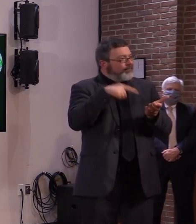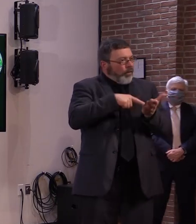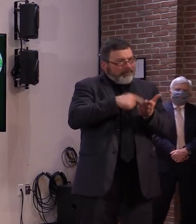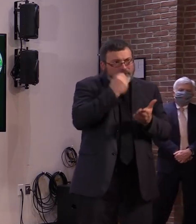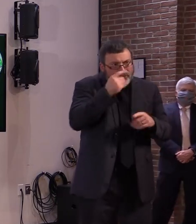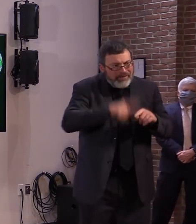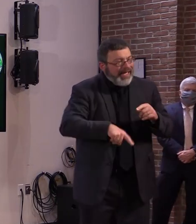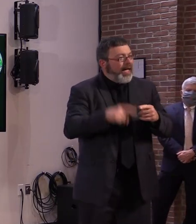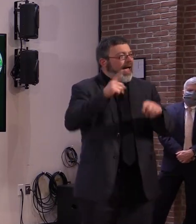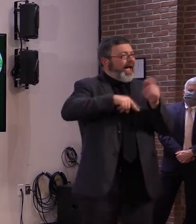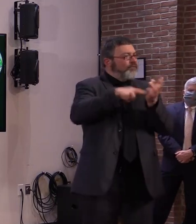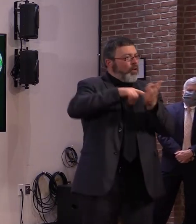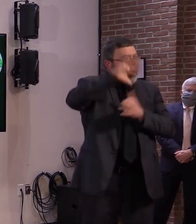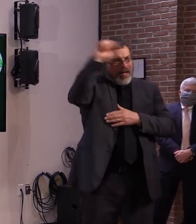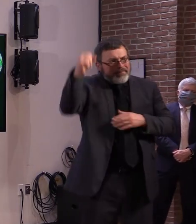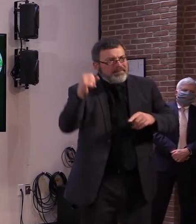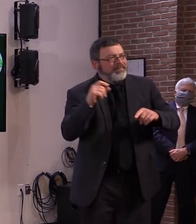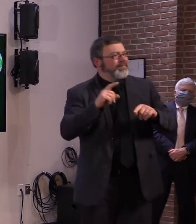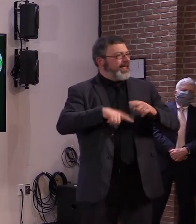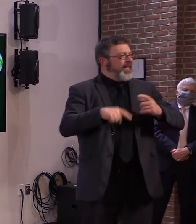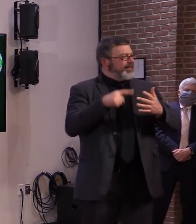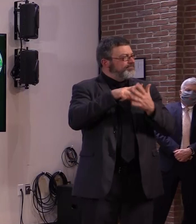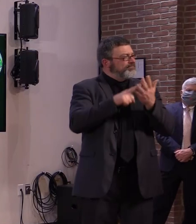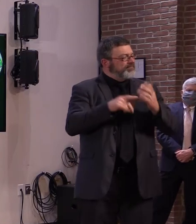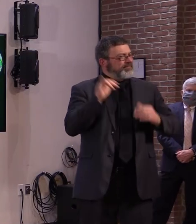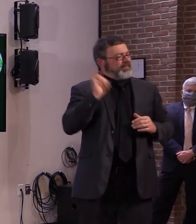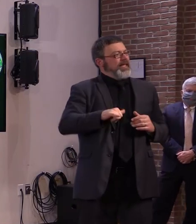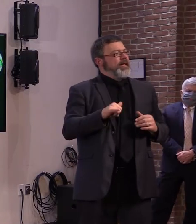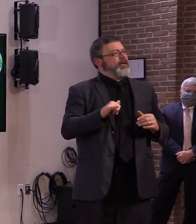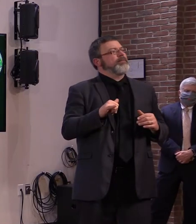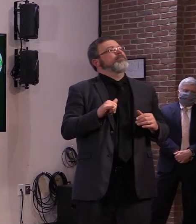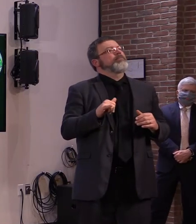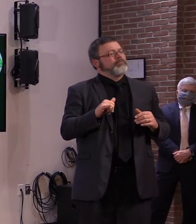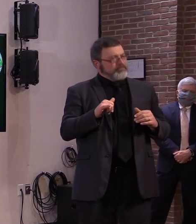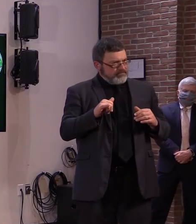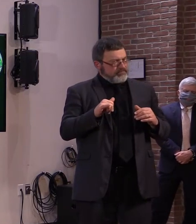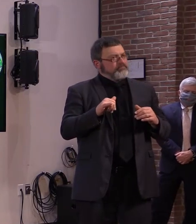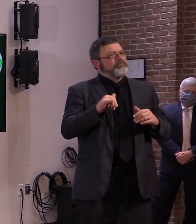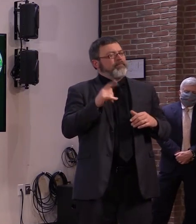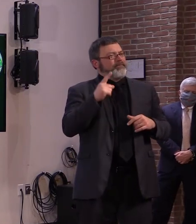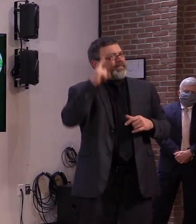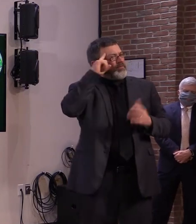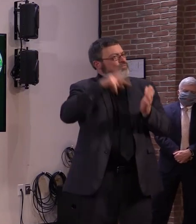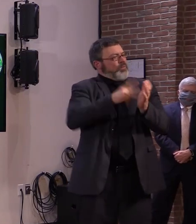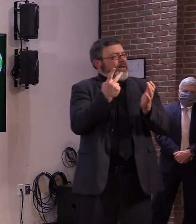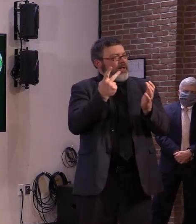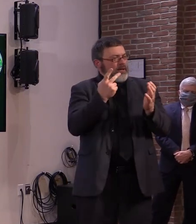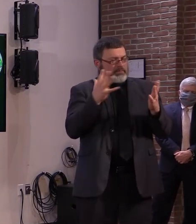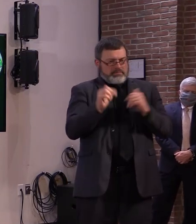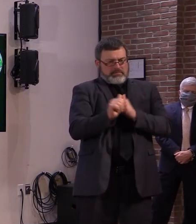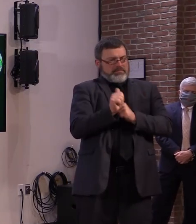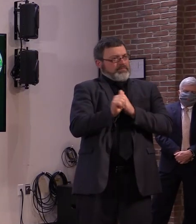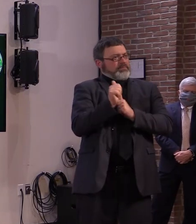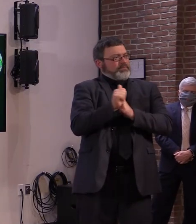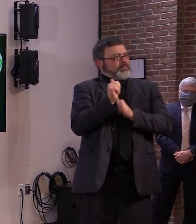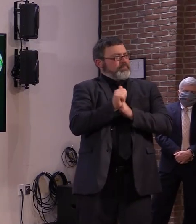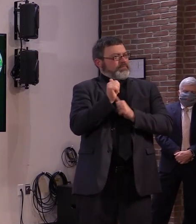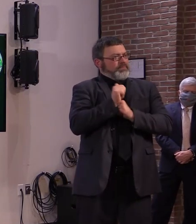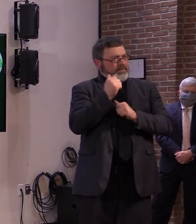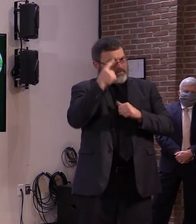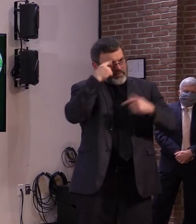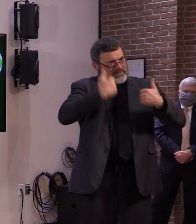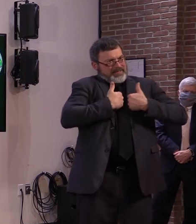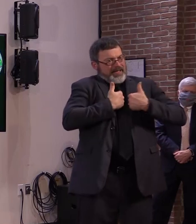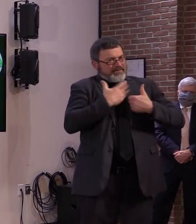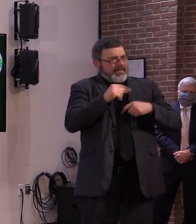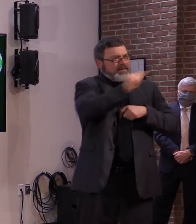COVID-19 has forced us to consider risks and benefits to everything we do. As we think about whether to participate in an activity that may